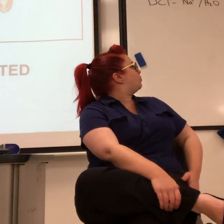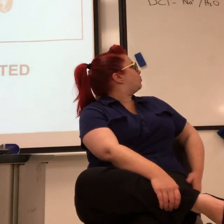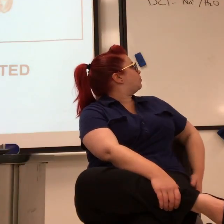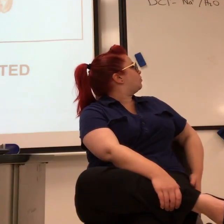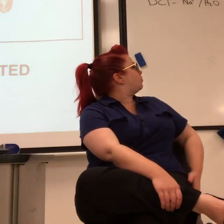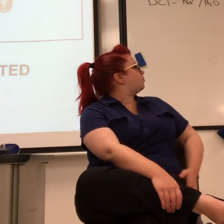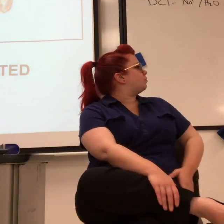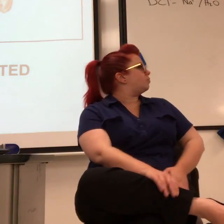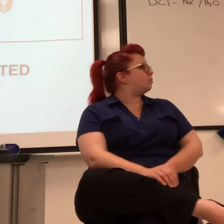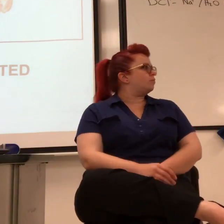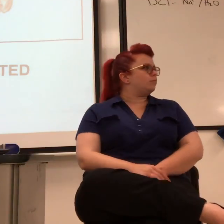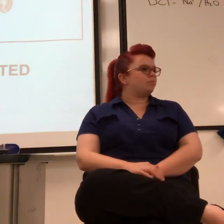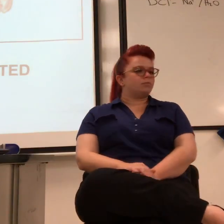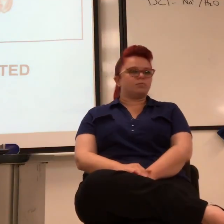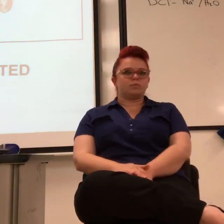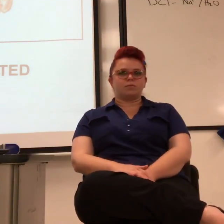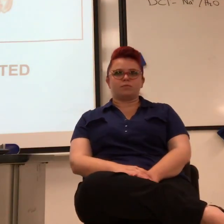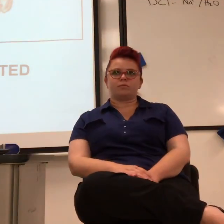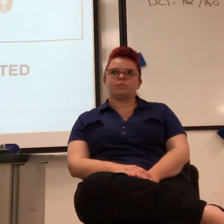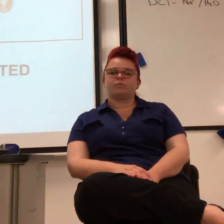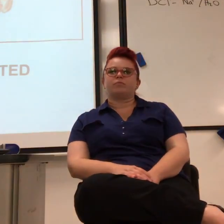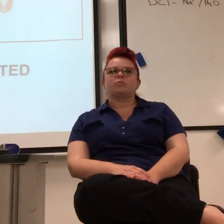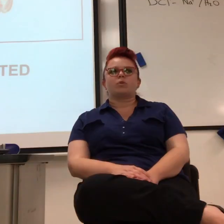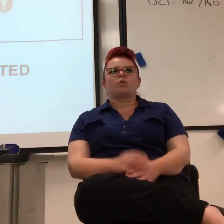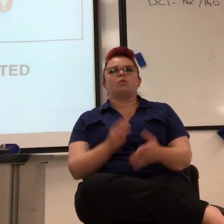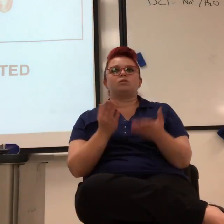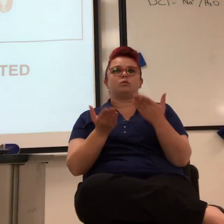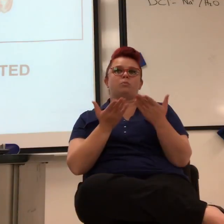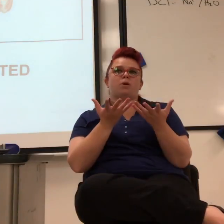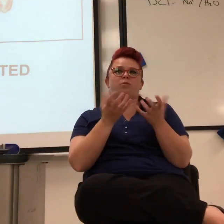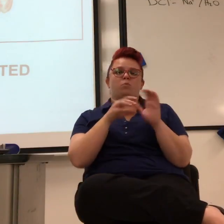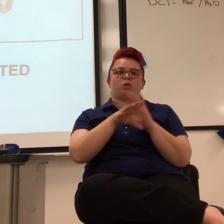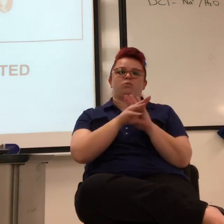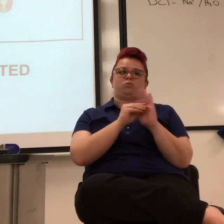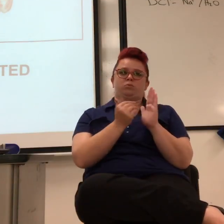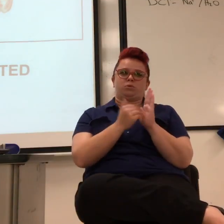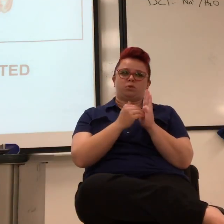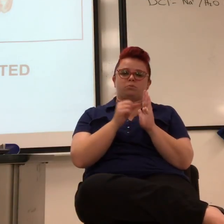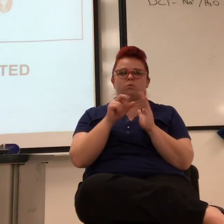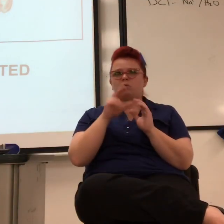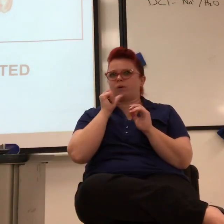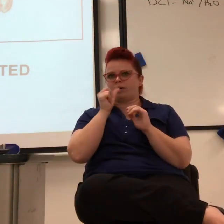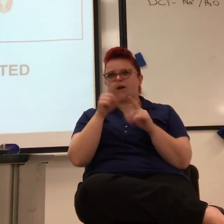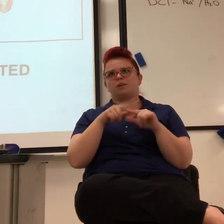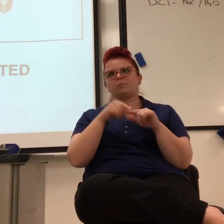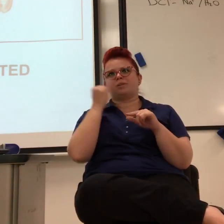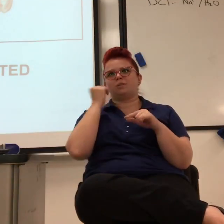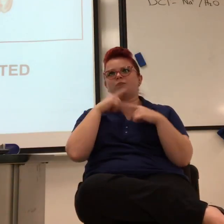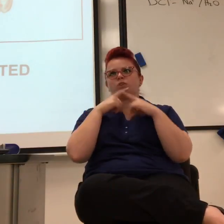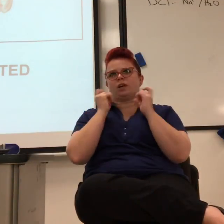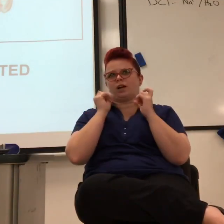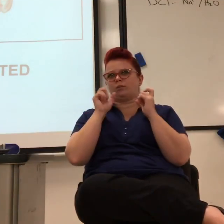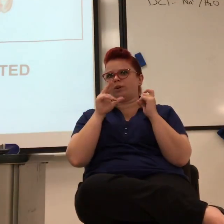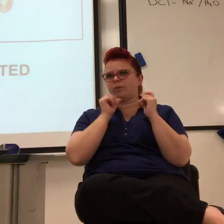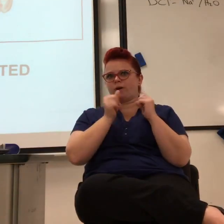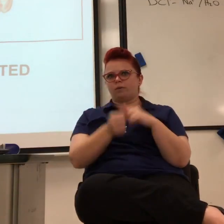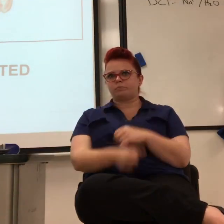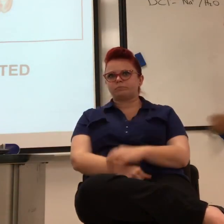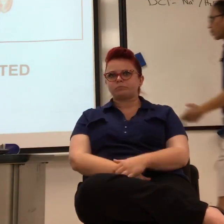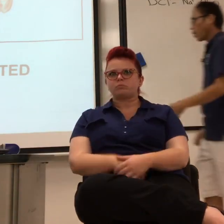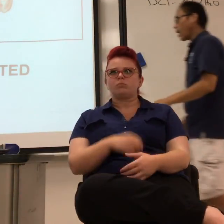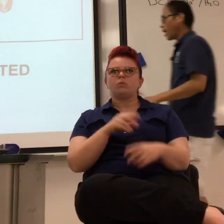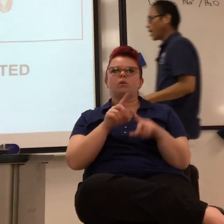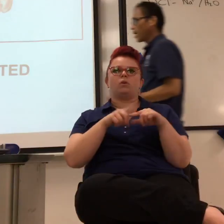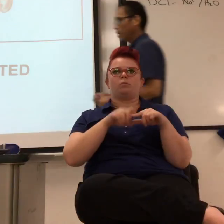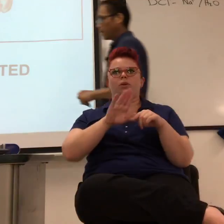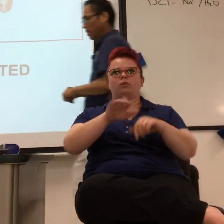Reabsorption? Question? Because you may want to do it or not, depending on if you're dehydrated or not. Okay? Depending on if blood pressure